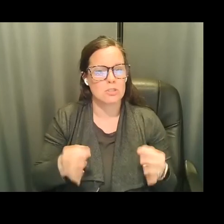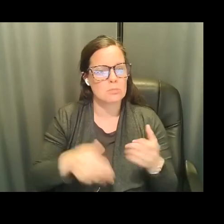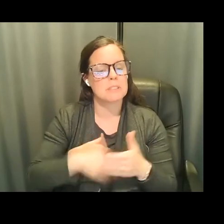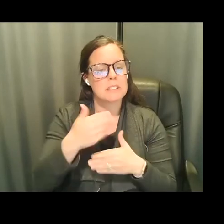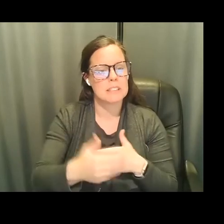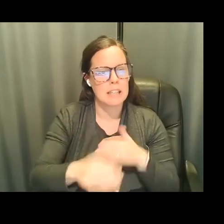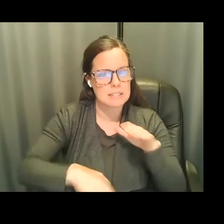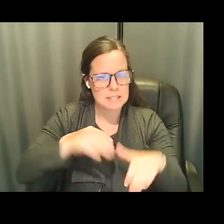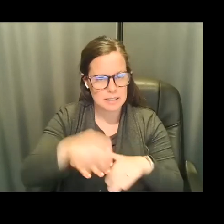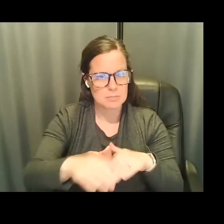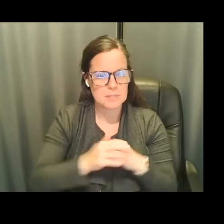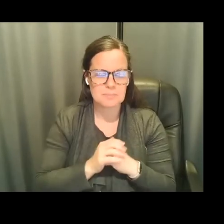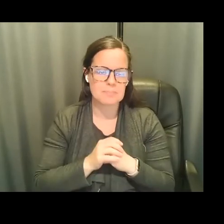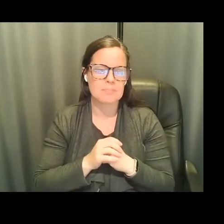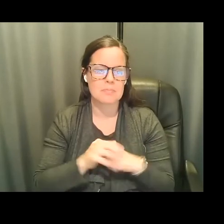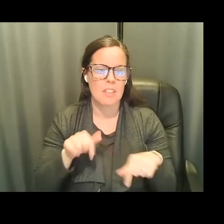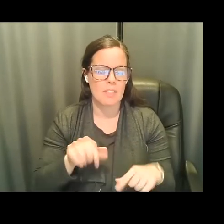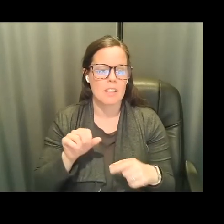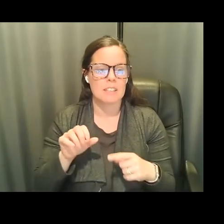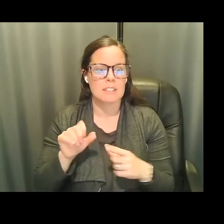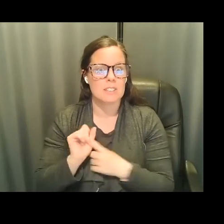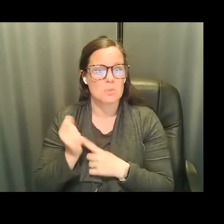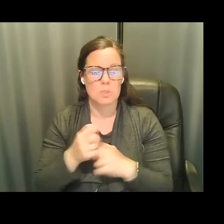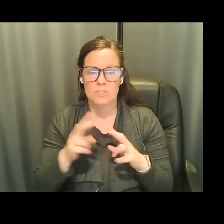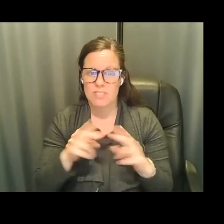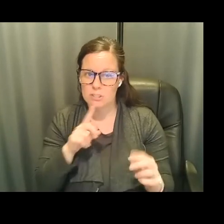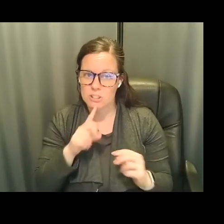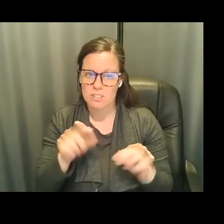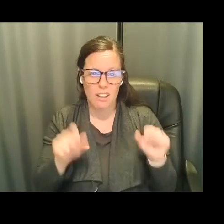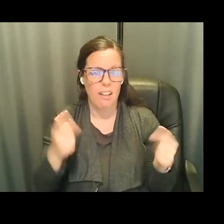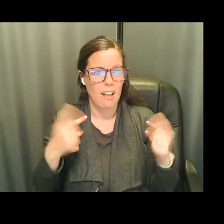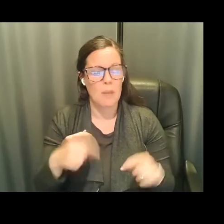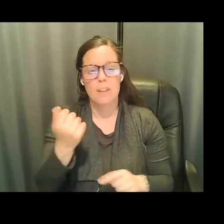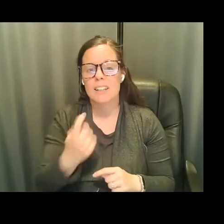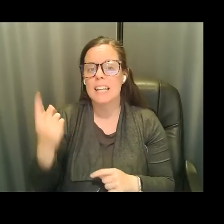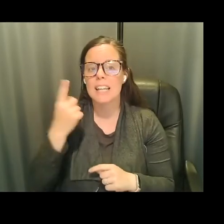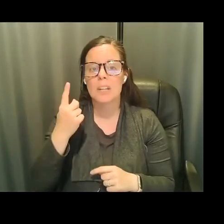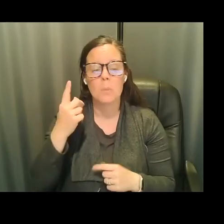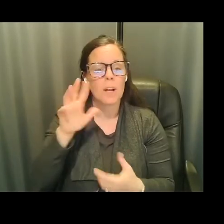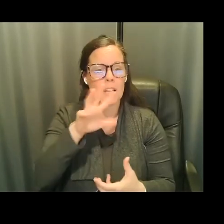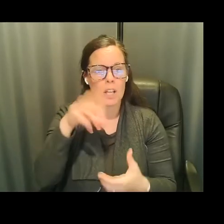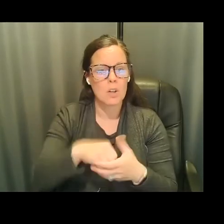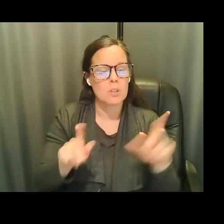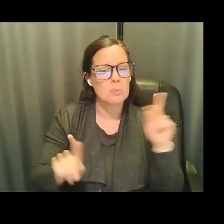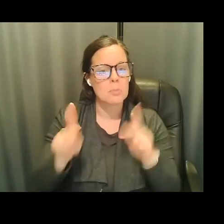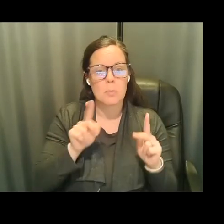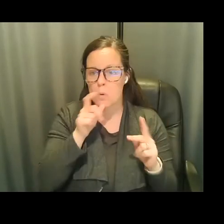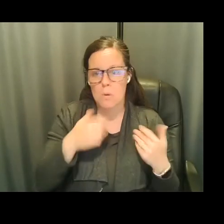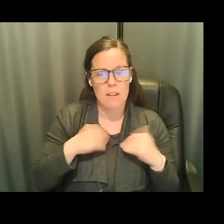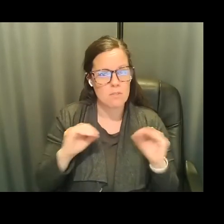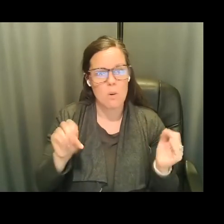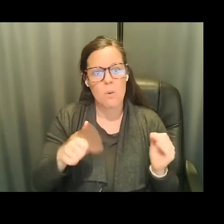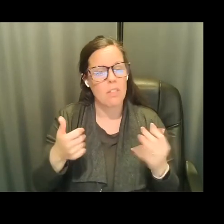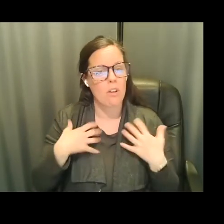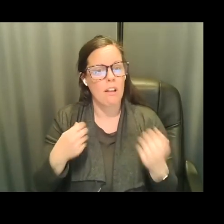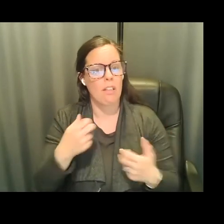steps. These cases are very real, and it can happen to anyone, including people with no underlying conditions or